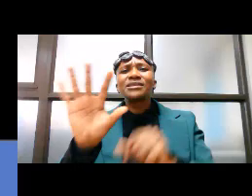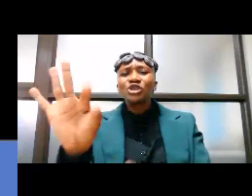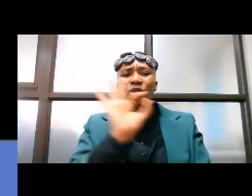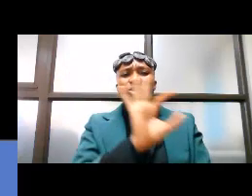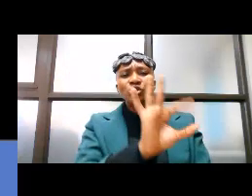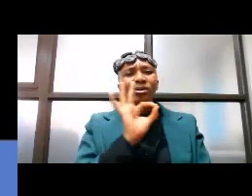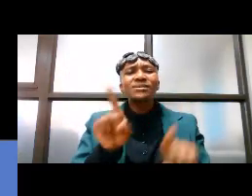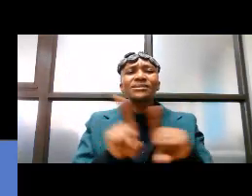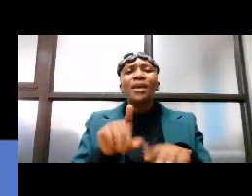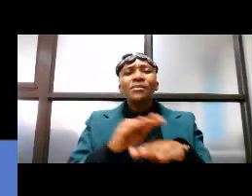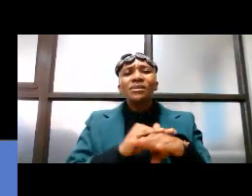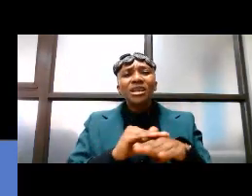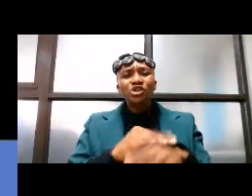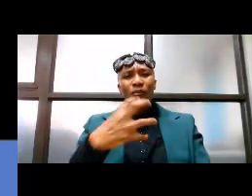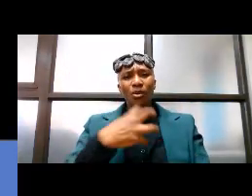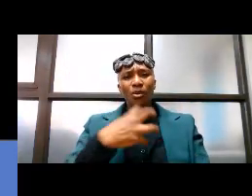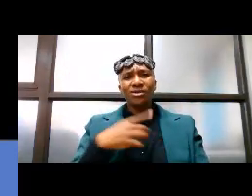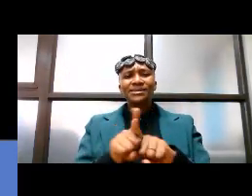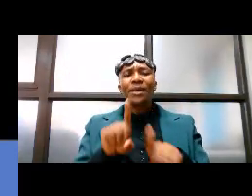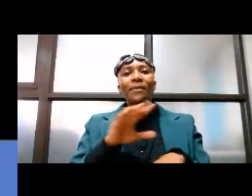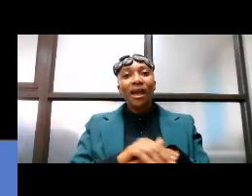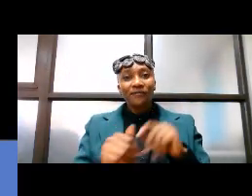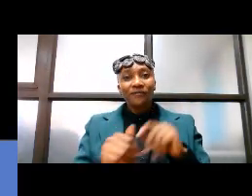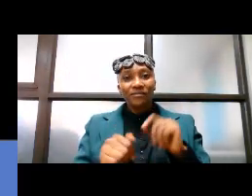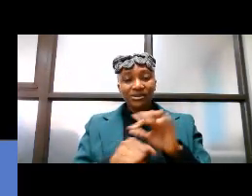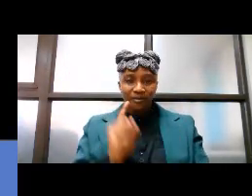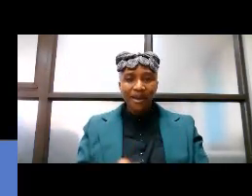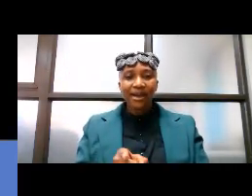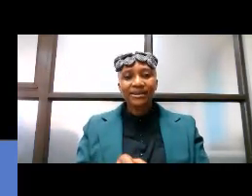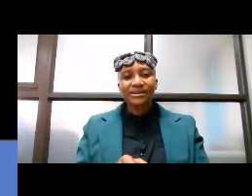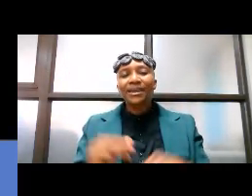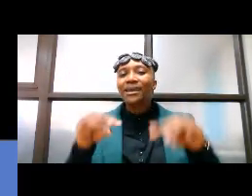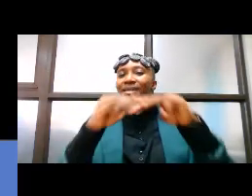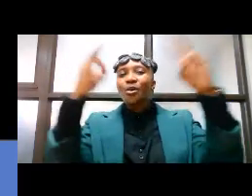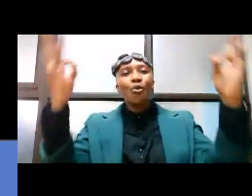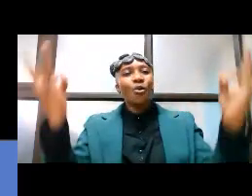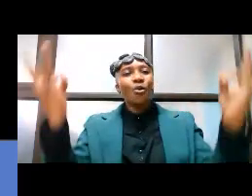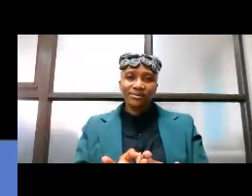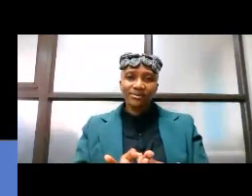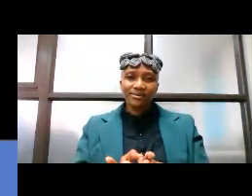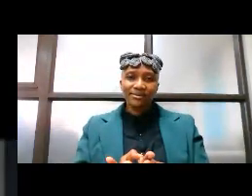belonging and being comfortable in the world.